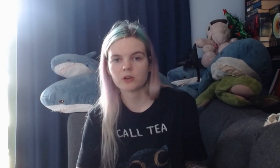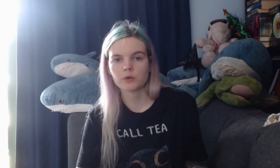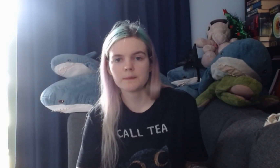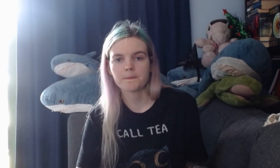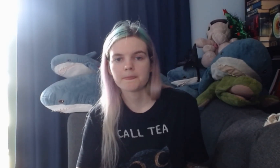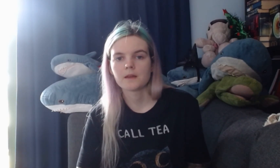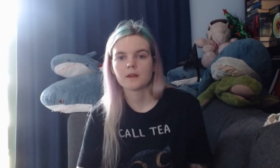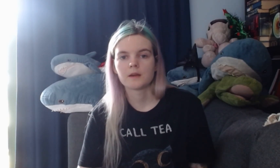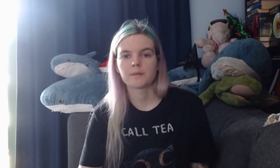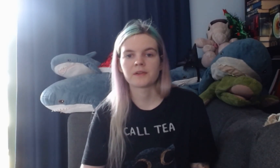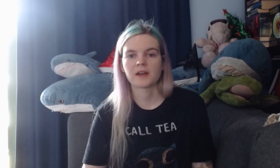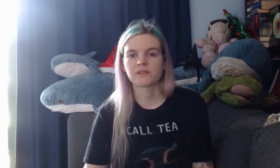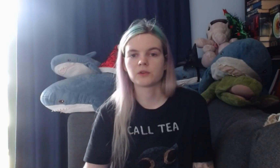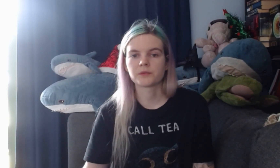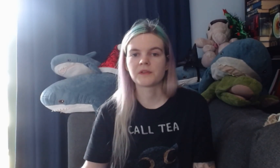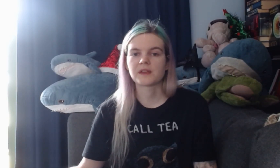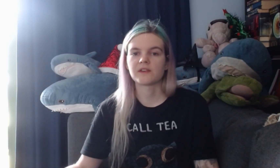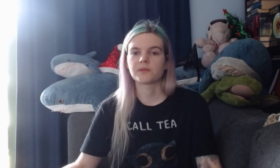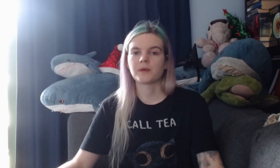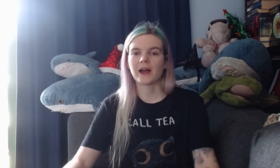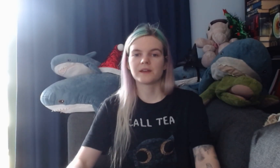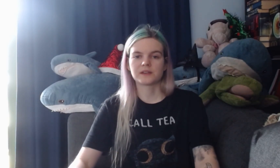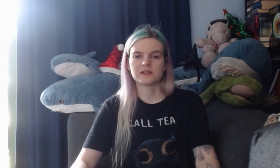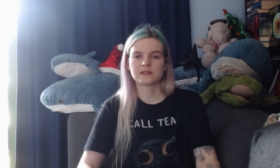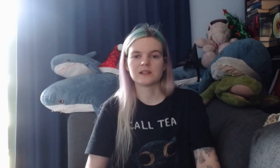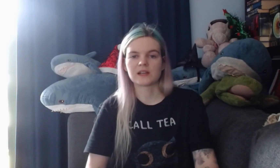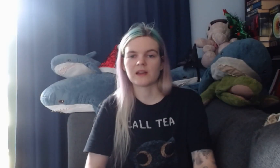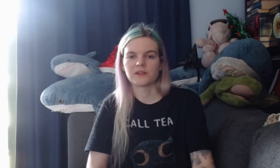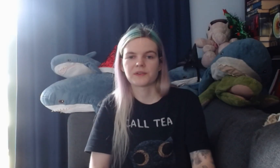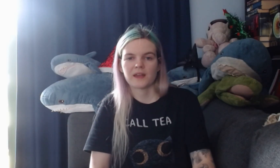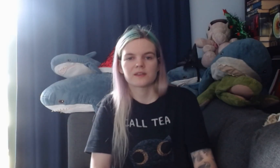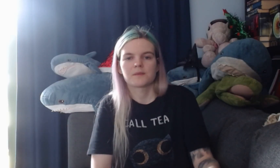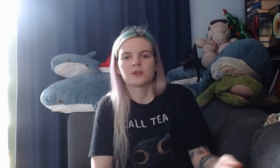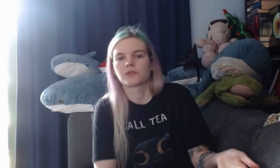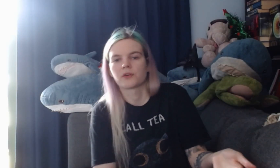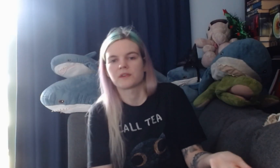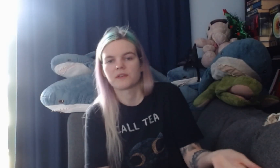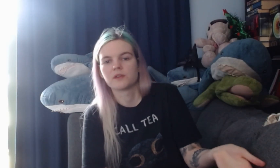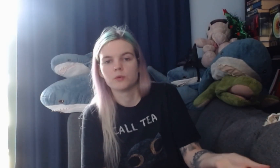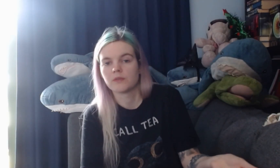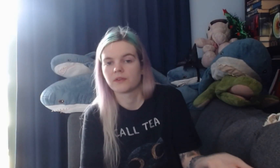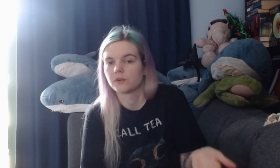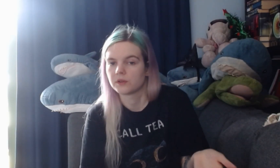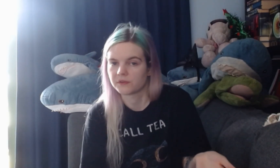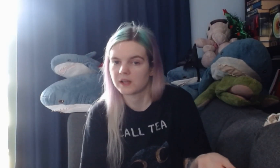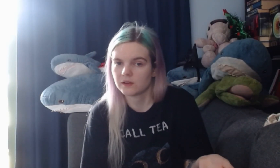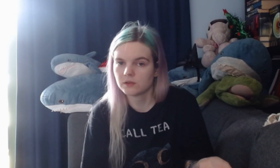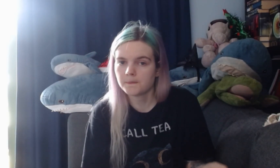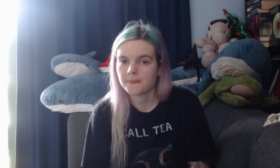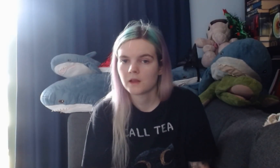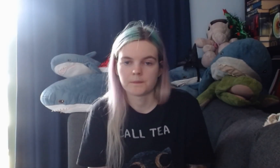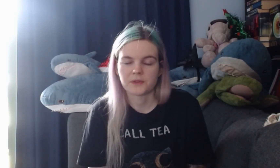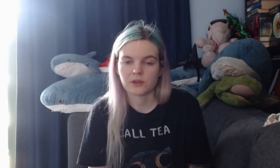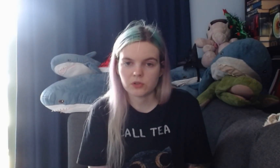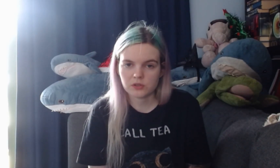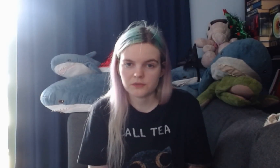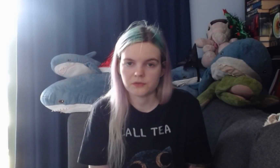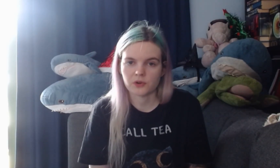sorry. But I assume since they highlight it here again, it's canon. I mean, of course, it's in the movie, so it is canon. The alternative, of course, is